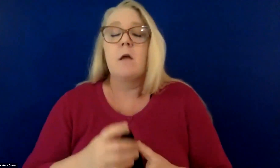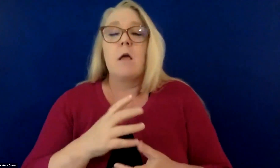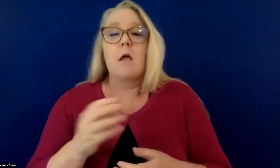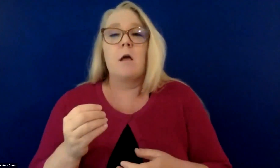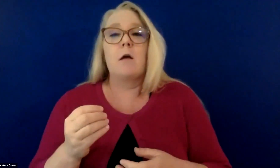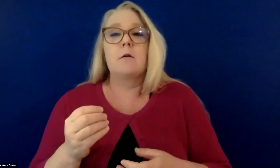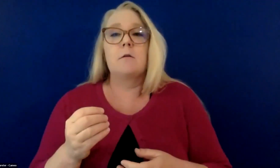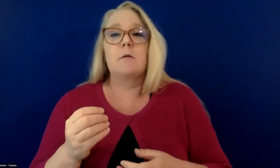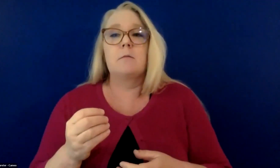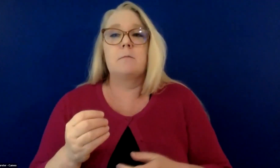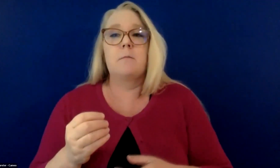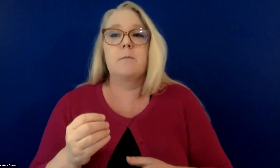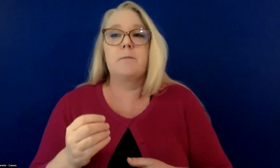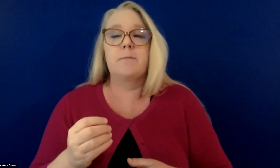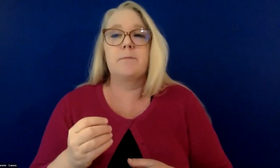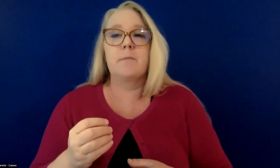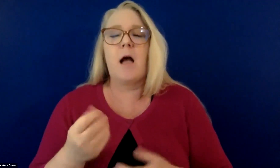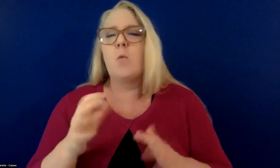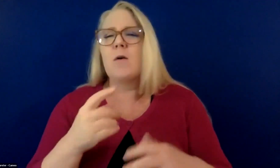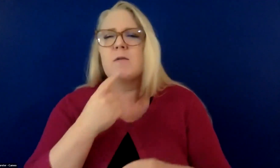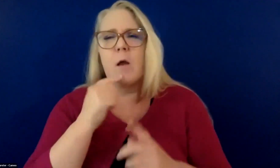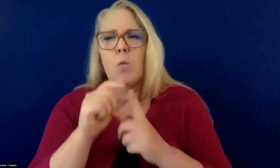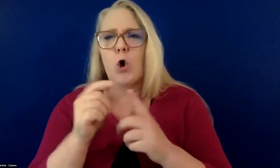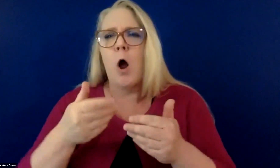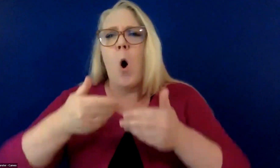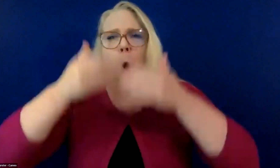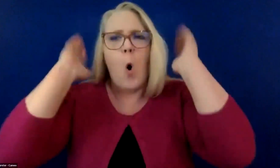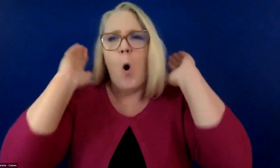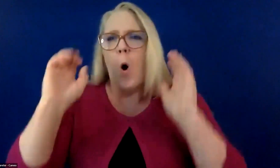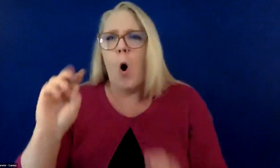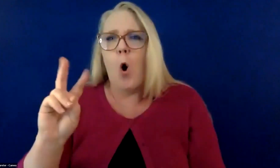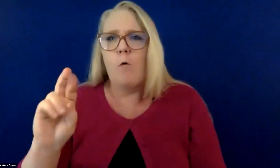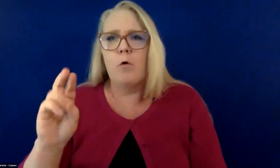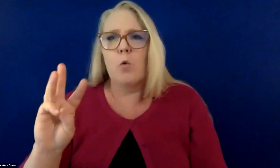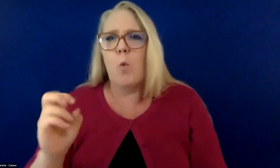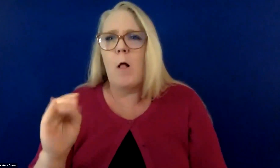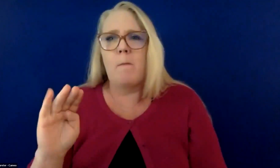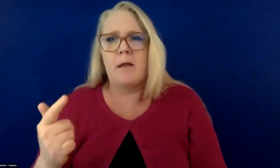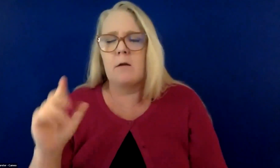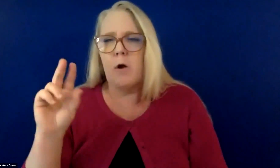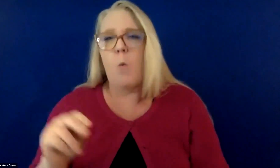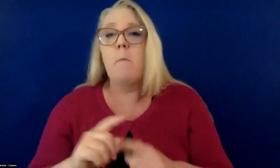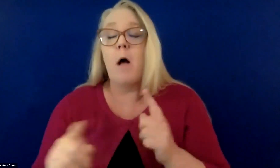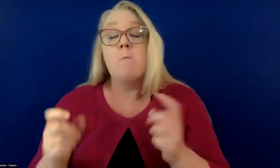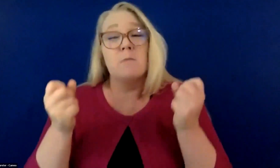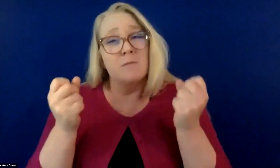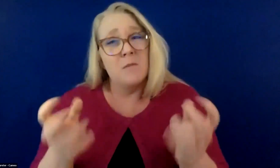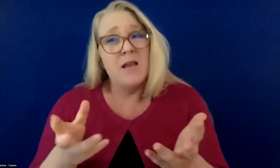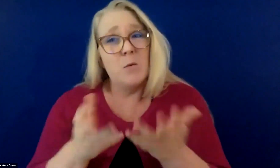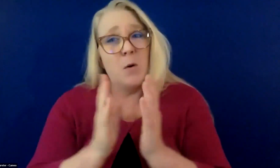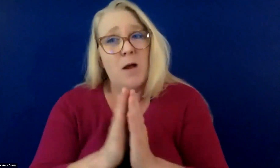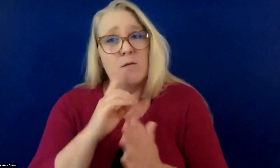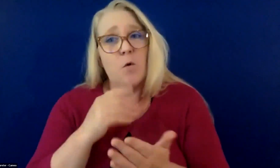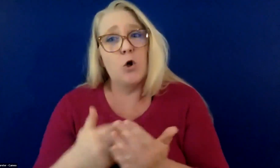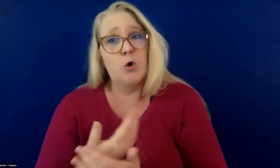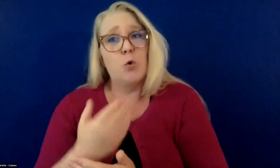is, I don't like using the term overwhelming, but there is a amount of requests that are coming in for new vendorizations